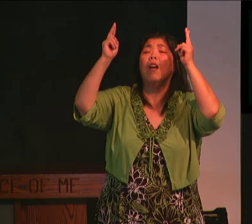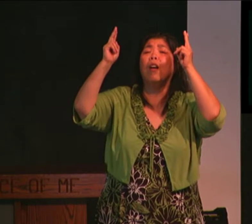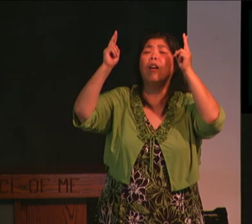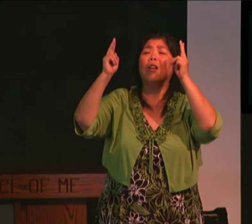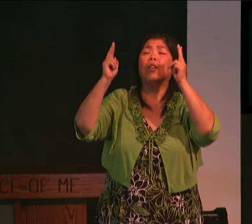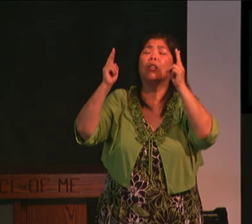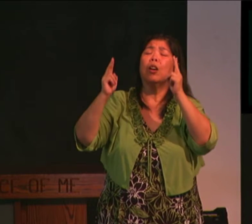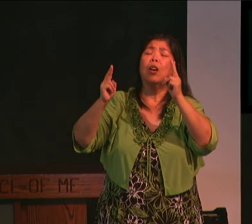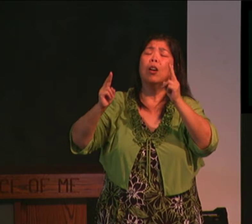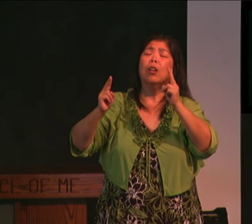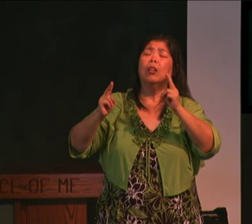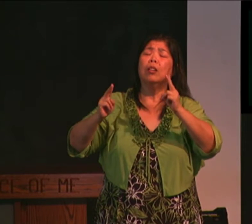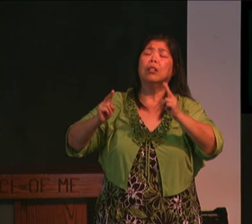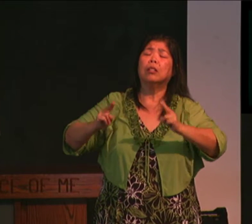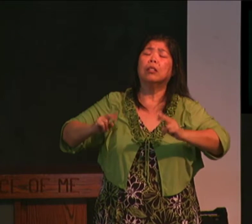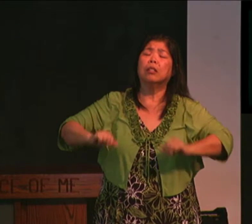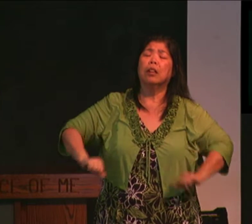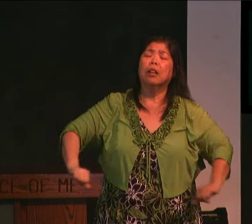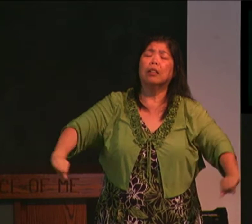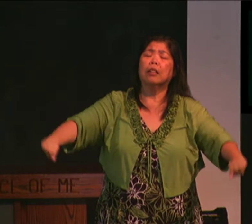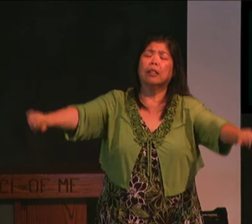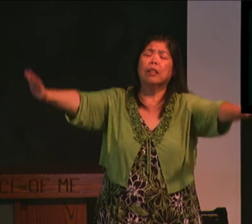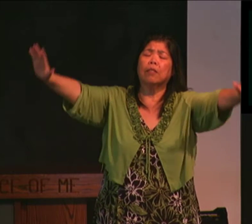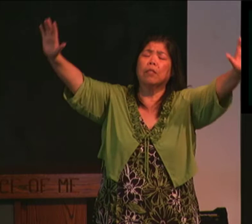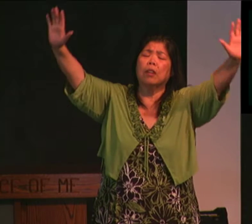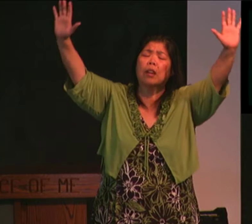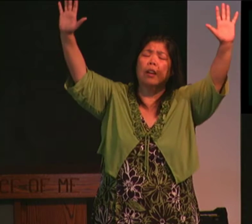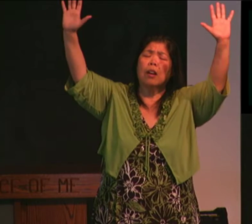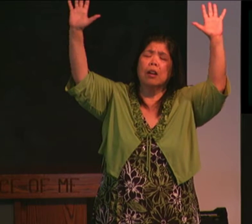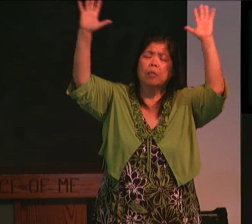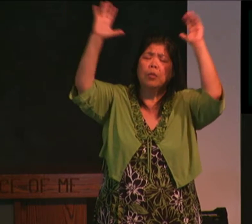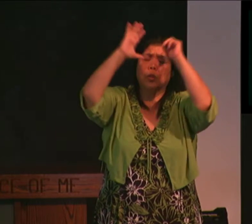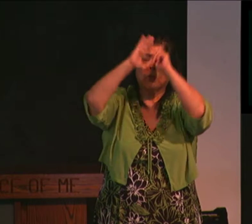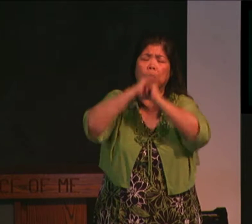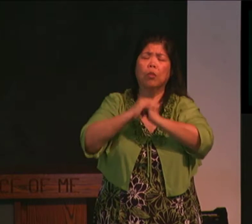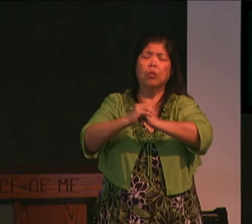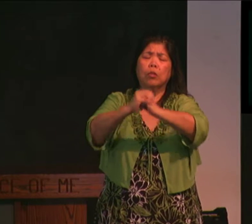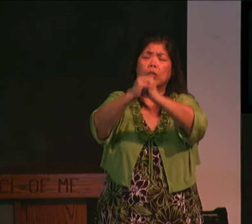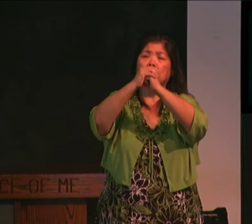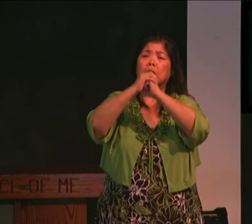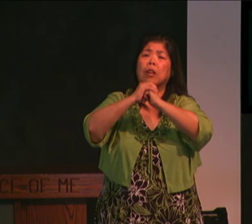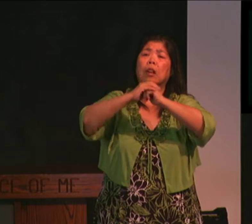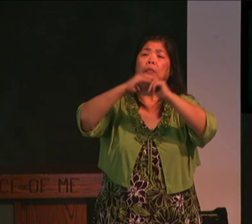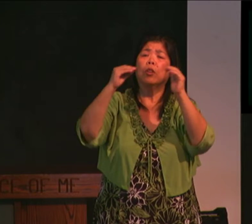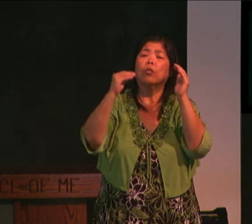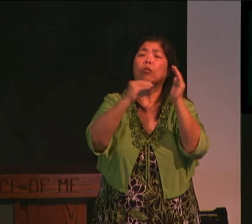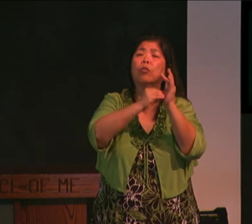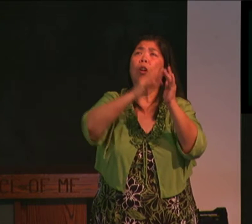honor as we lift our hands in worship and